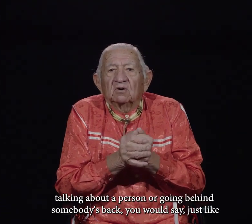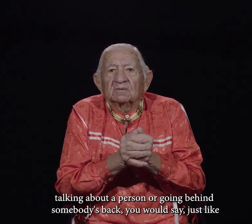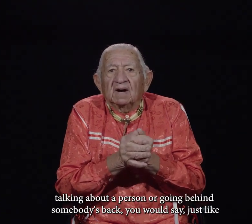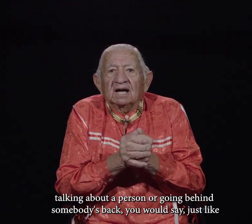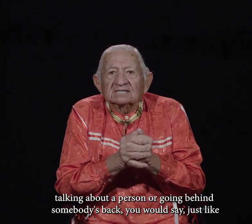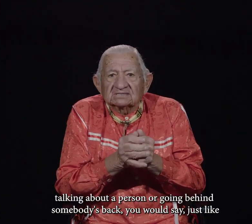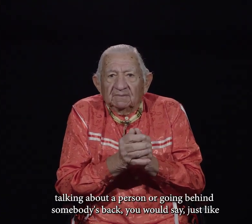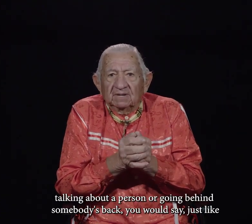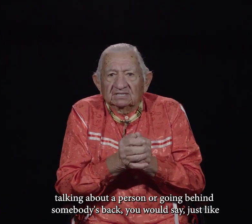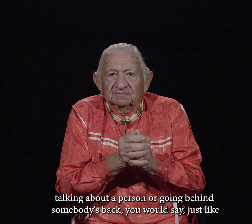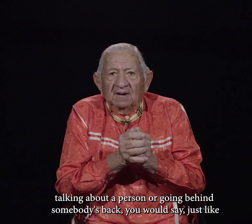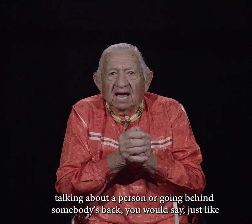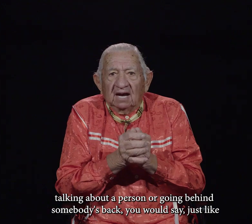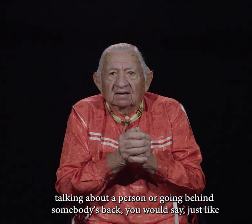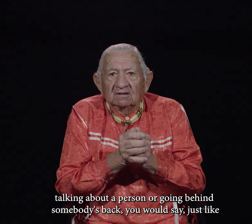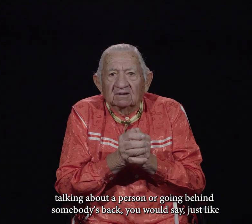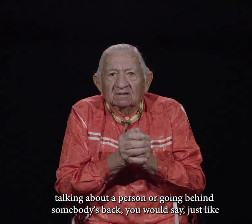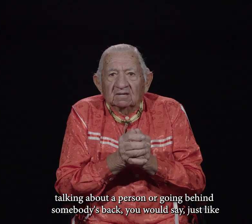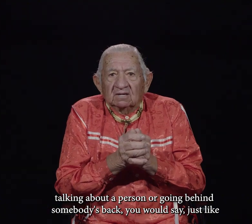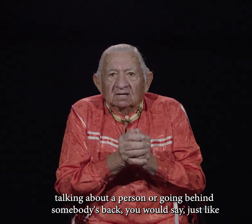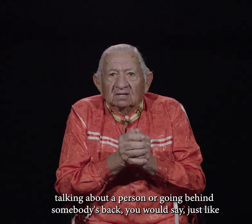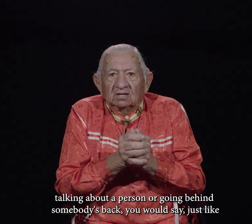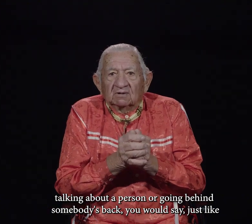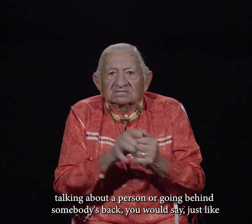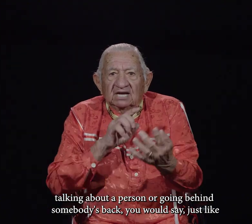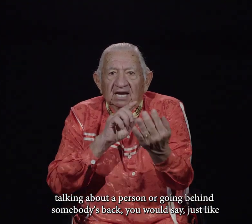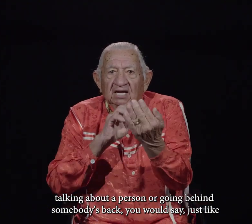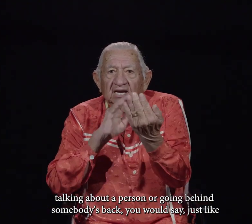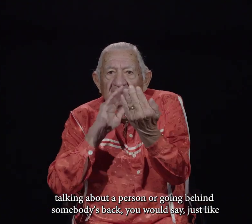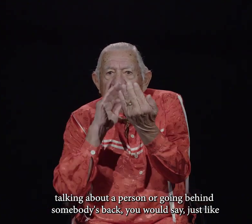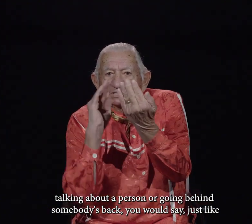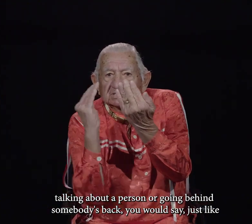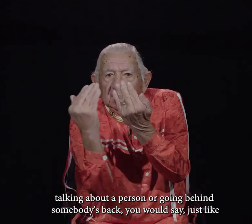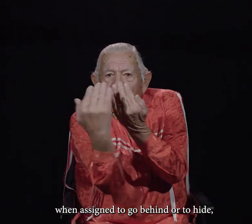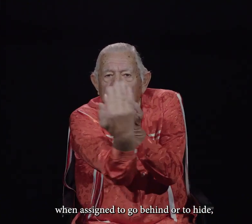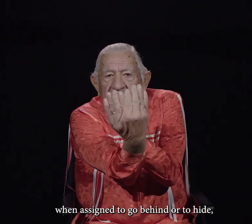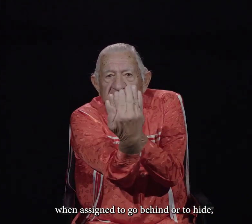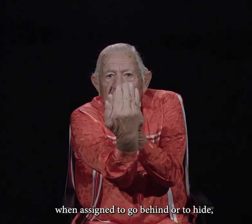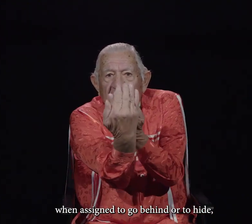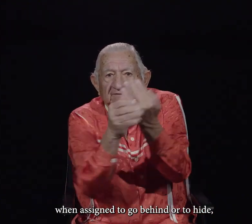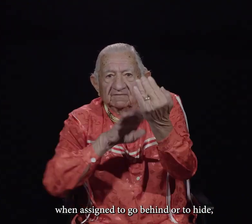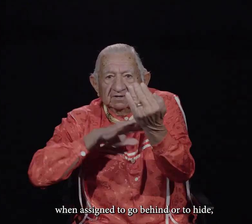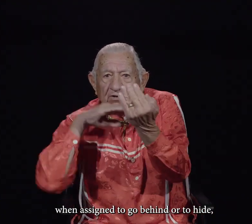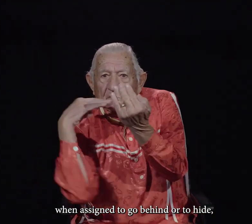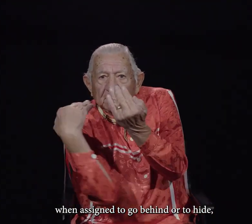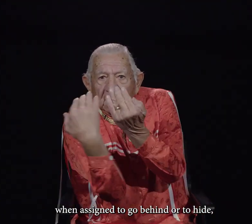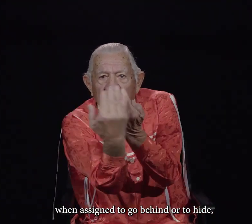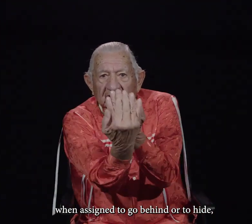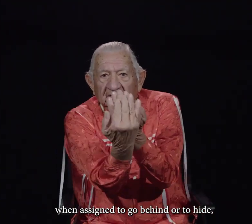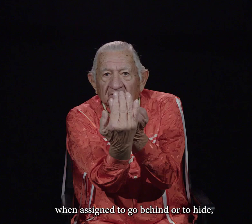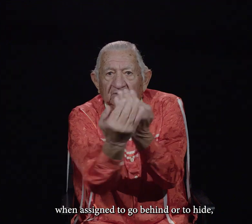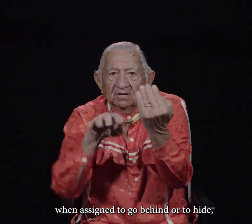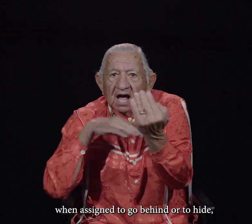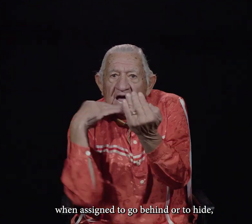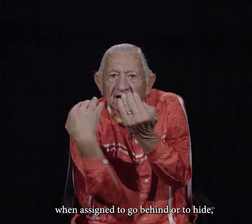going behind somebody's back, you would say, just like when the sign to go behind or to